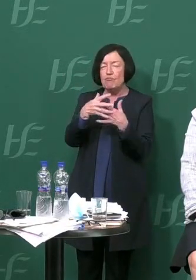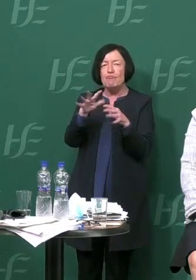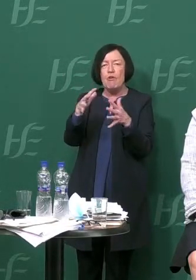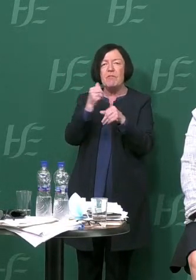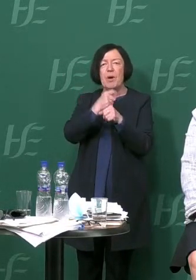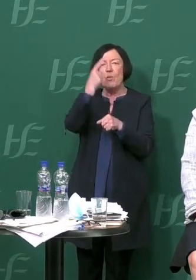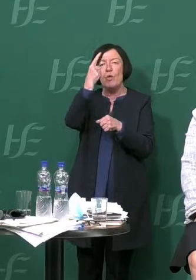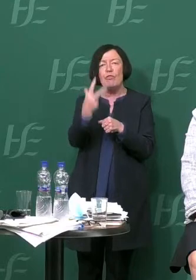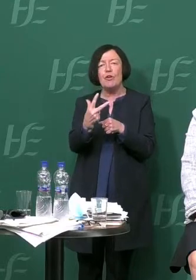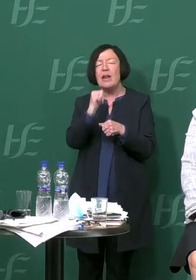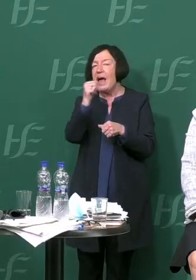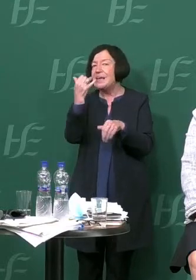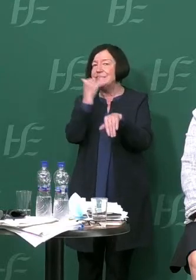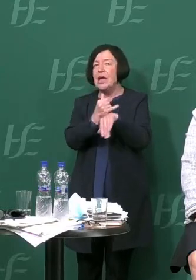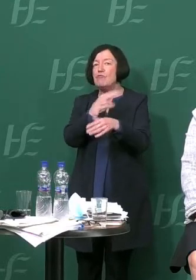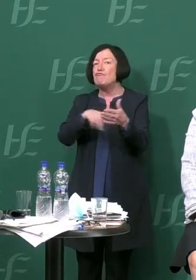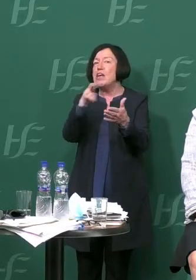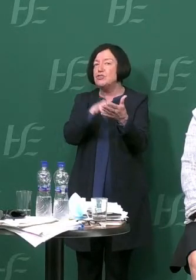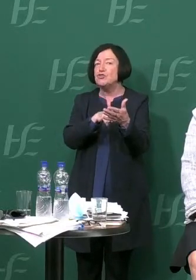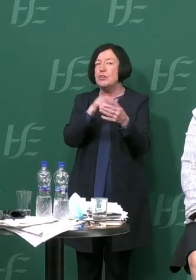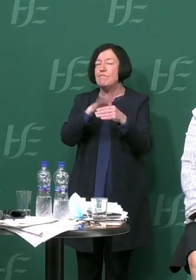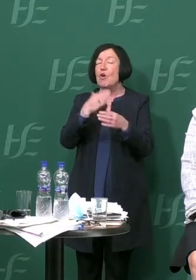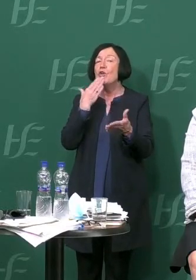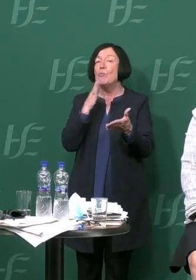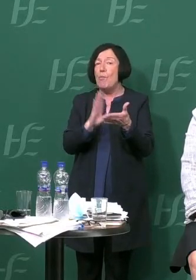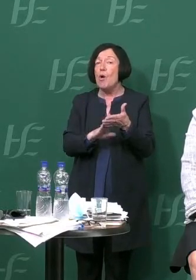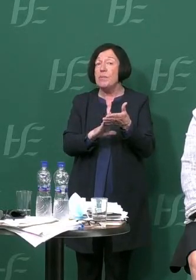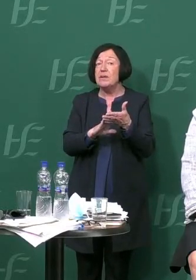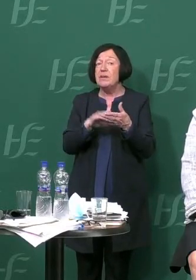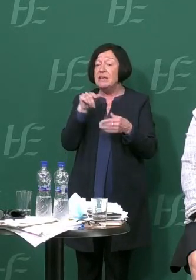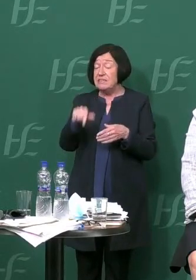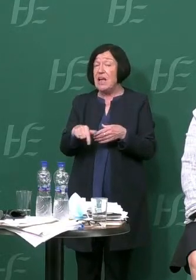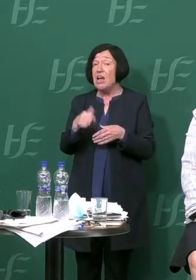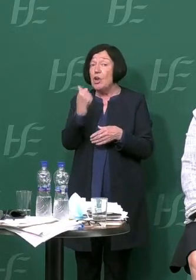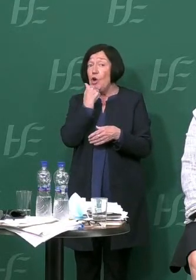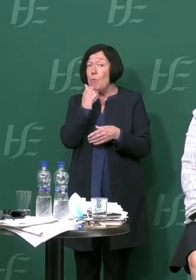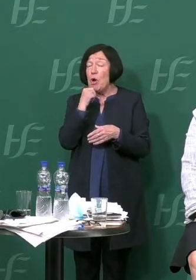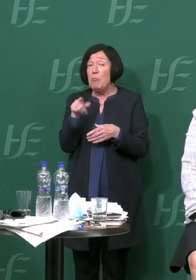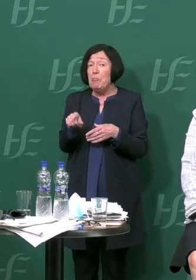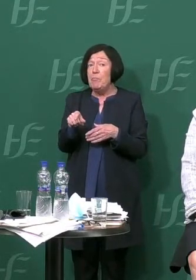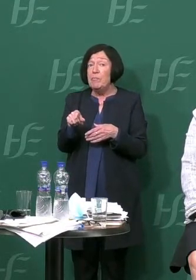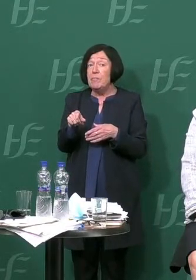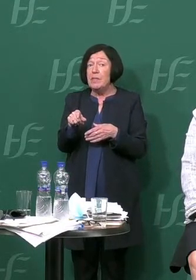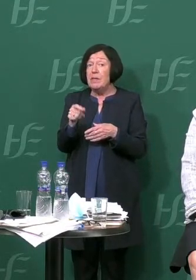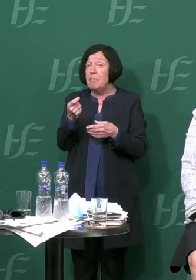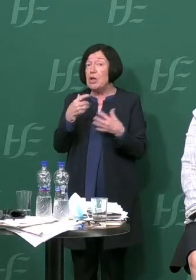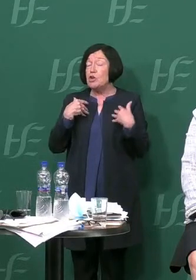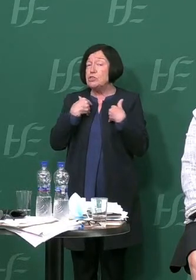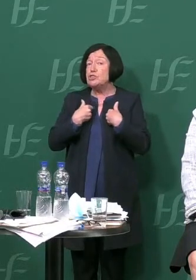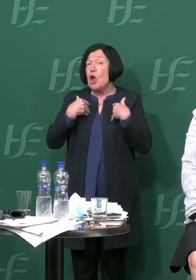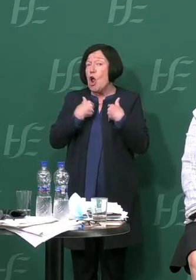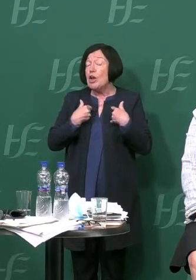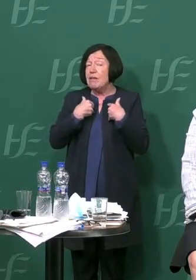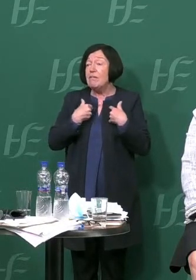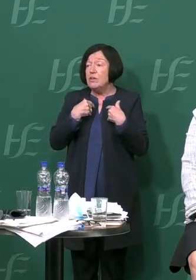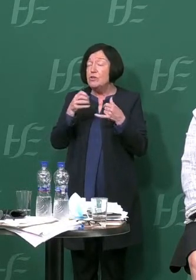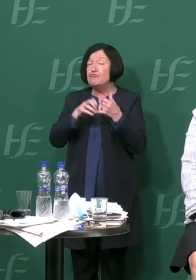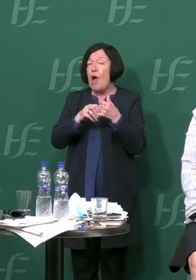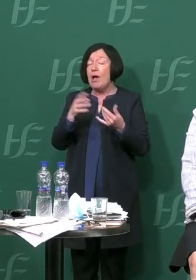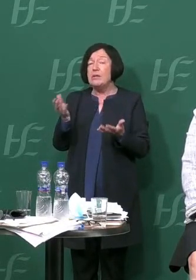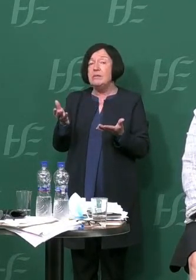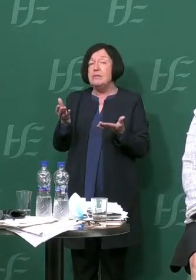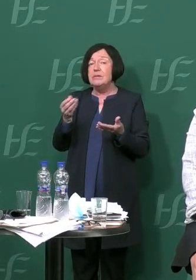around a third that hadn't yet registered for an appointment. Is that kind of figure kind of a small bit concerning in terms of trying